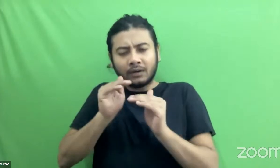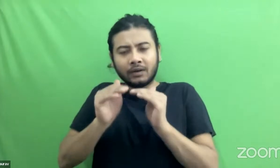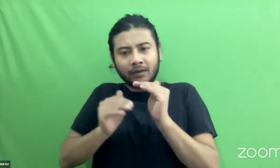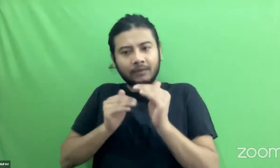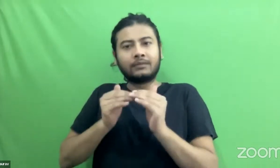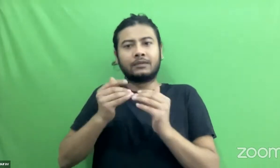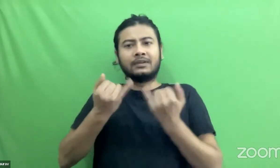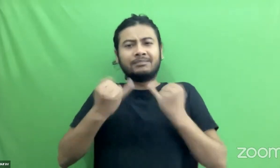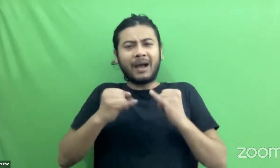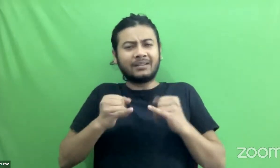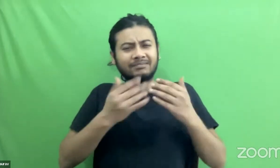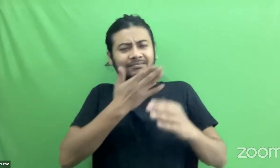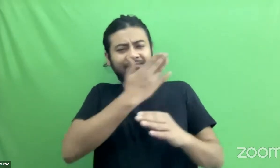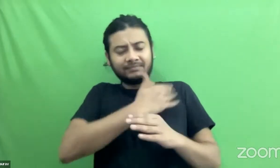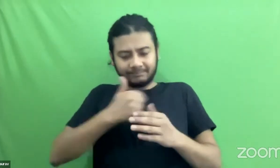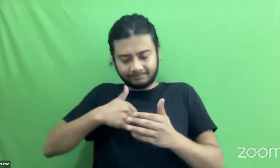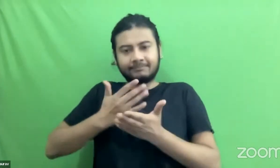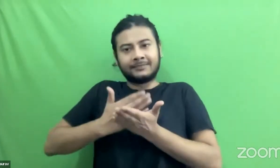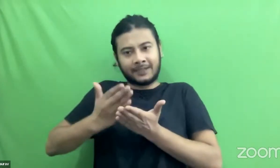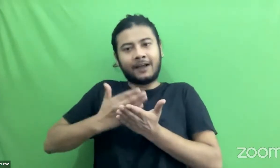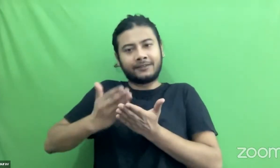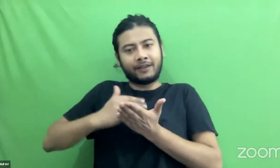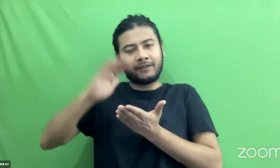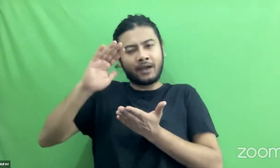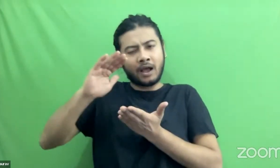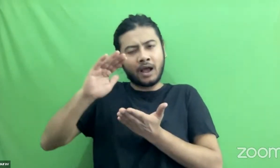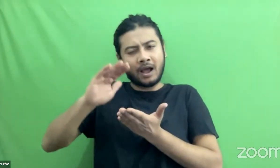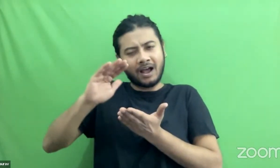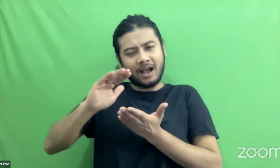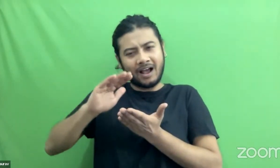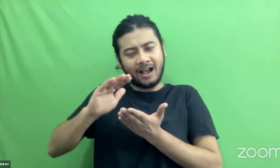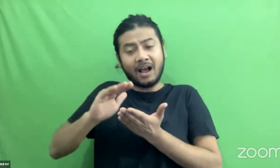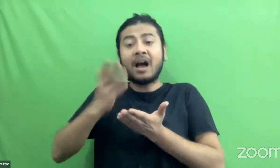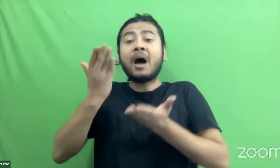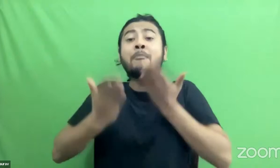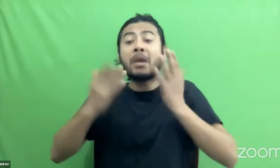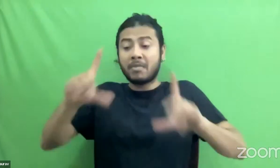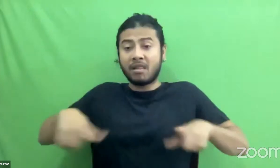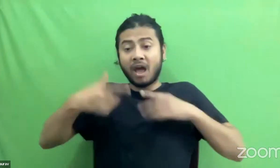life you will break the cycle of birth and death.